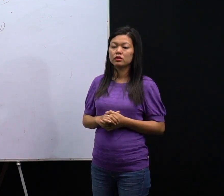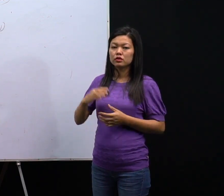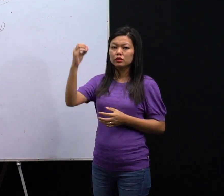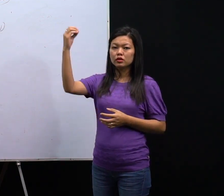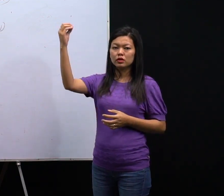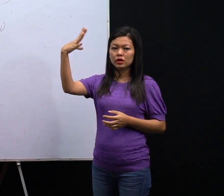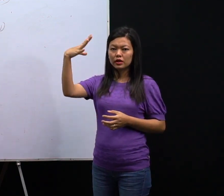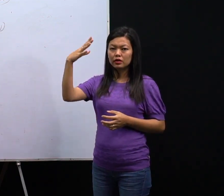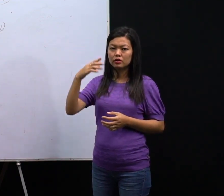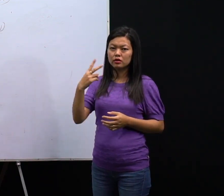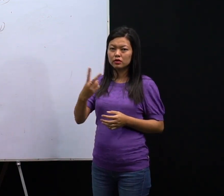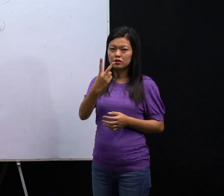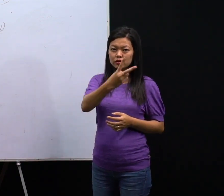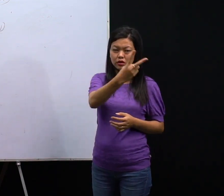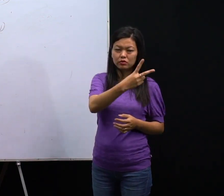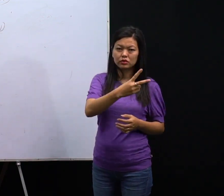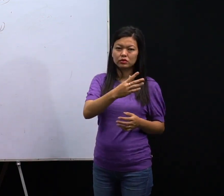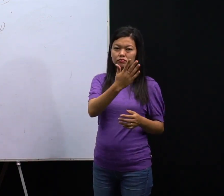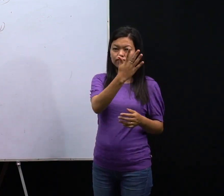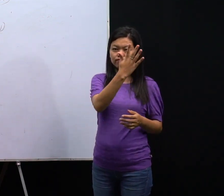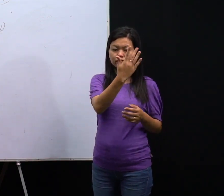medium. So now, okay, air.